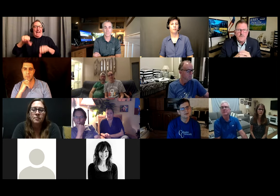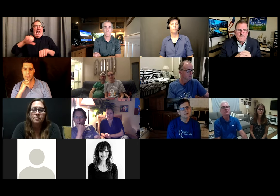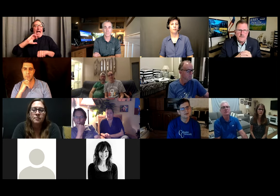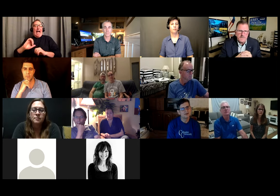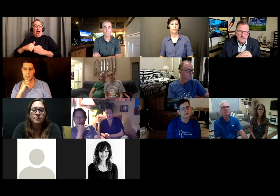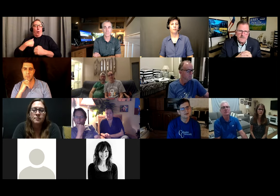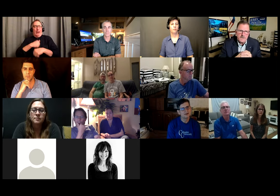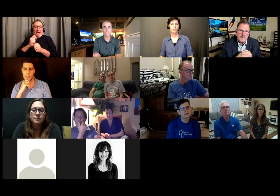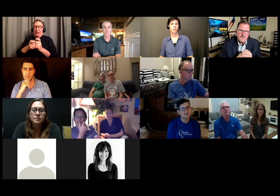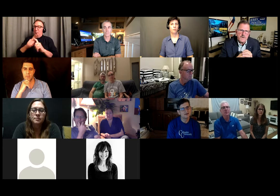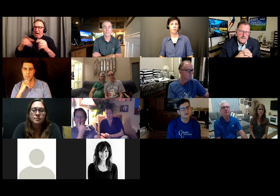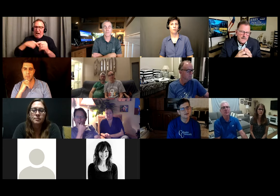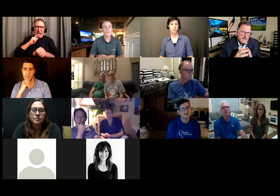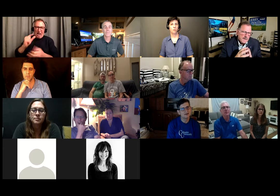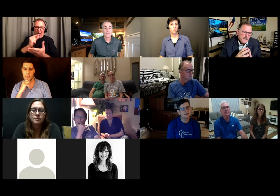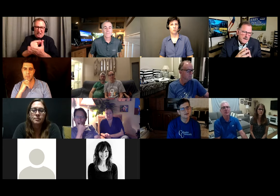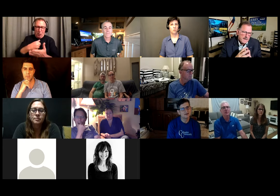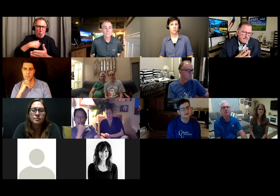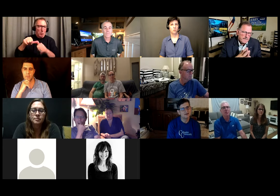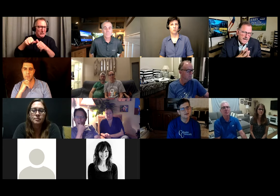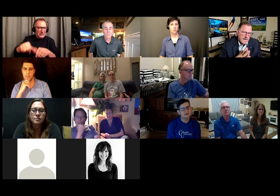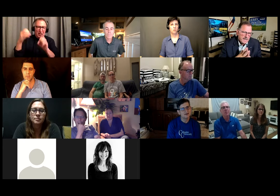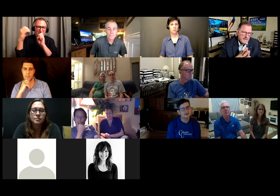guarantee you, we'll continue to do the fight.